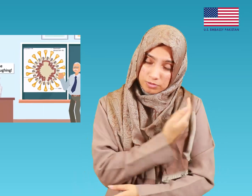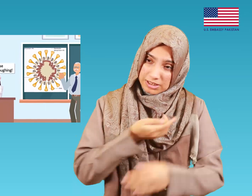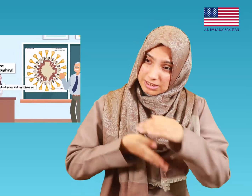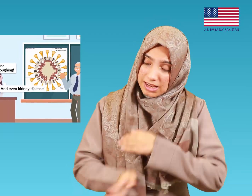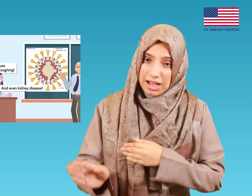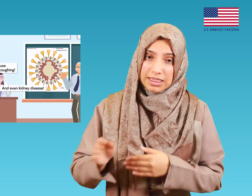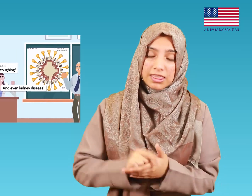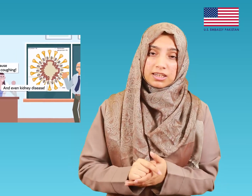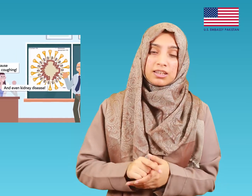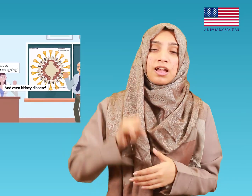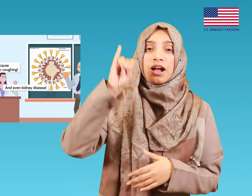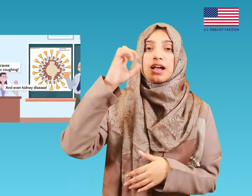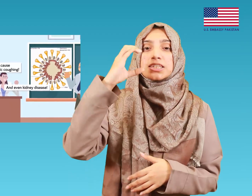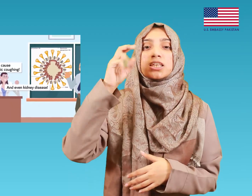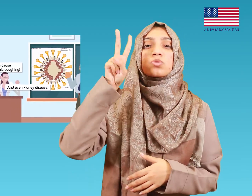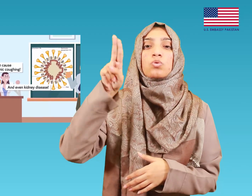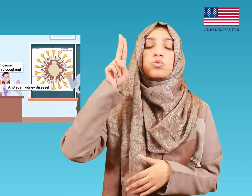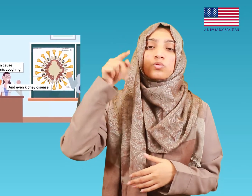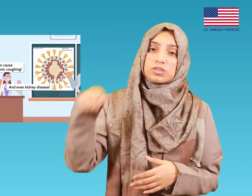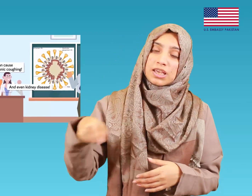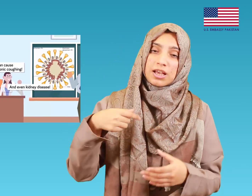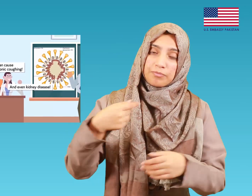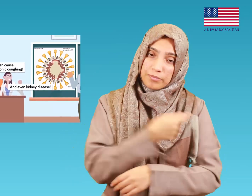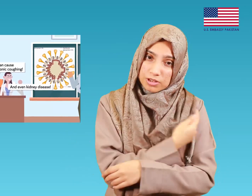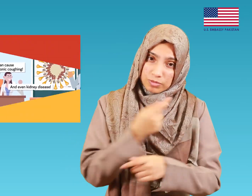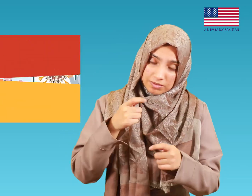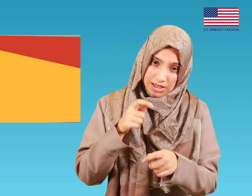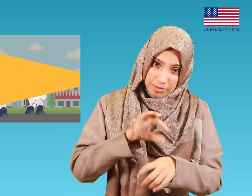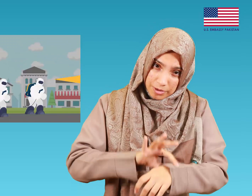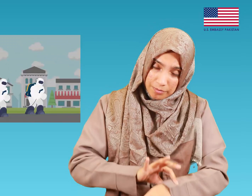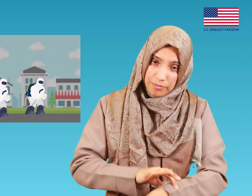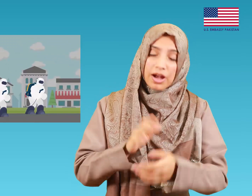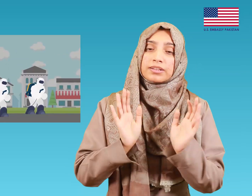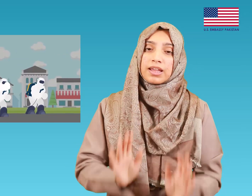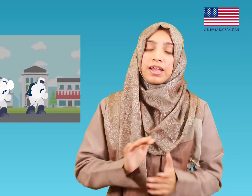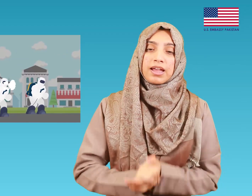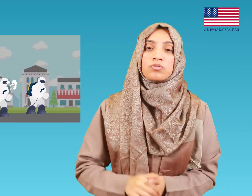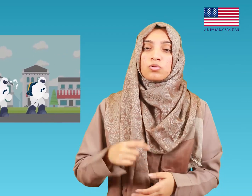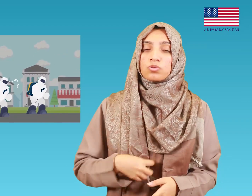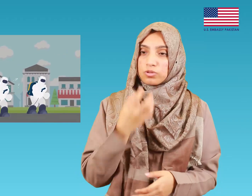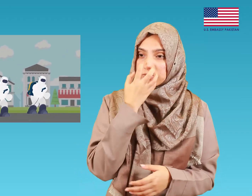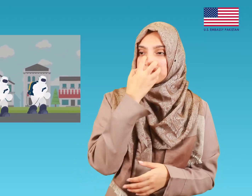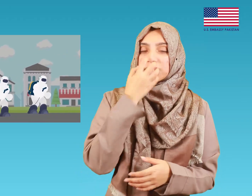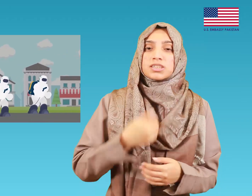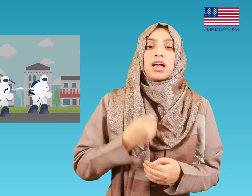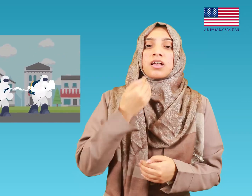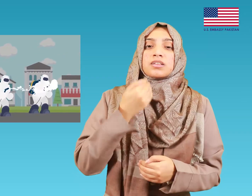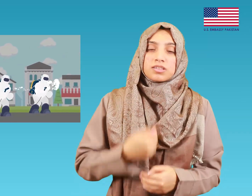unit with mechanical assistance such as ventilators to breathe.